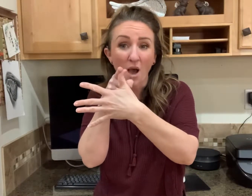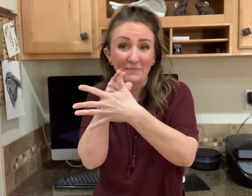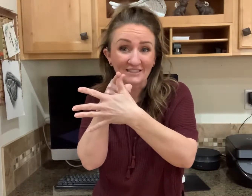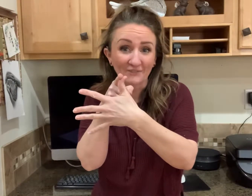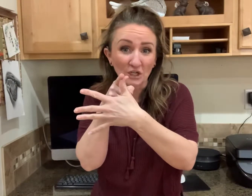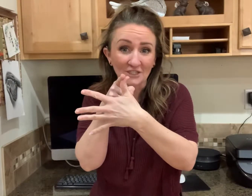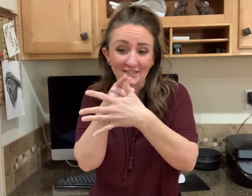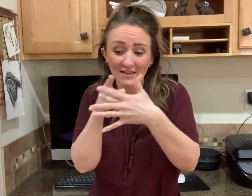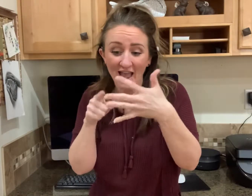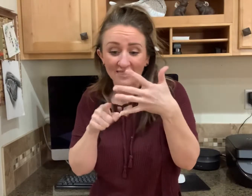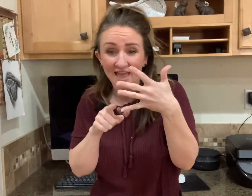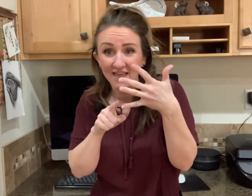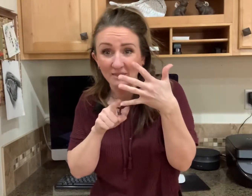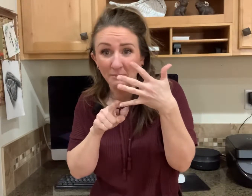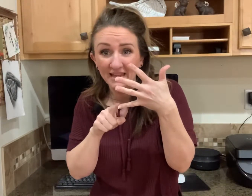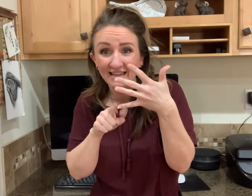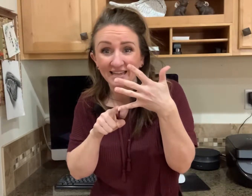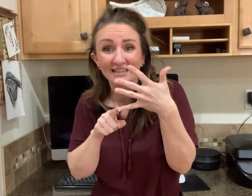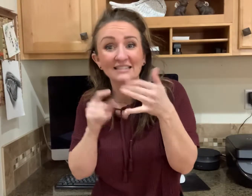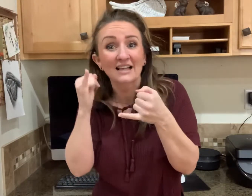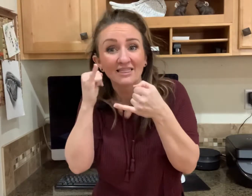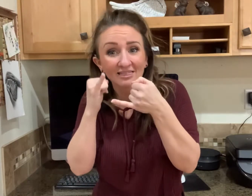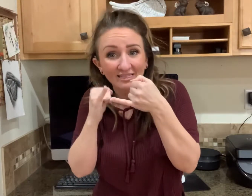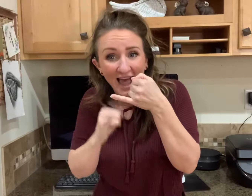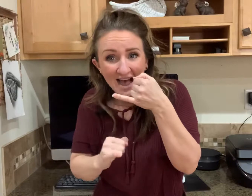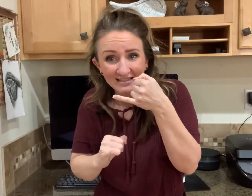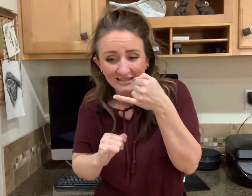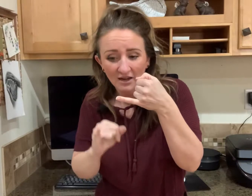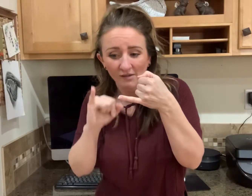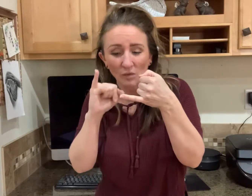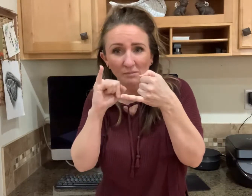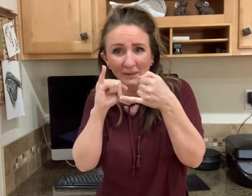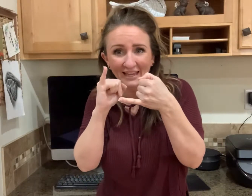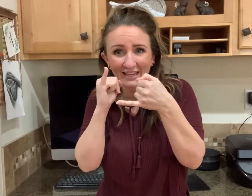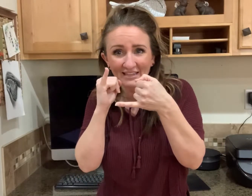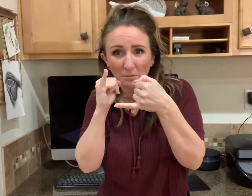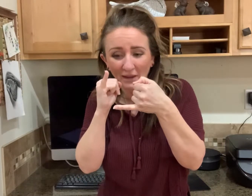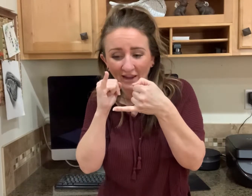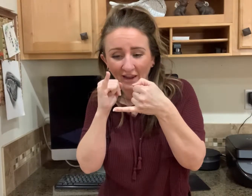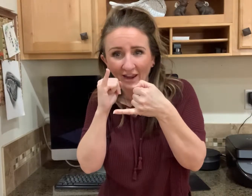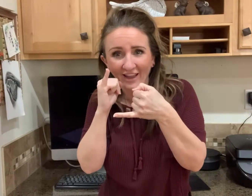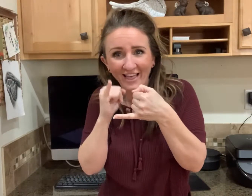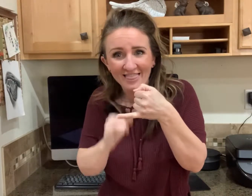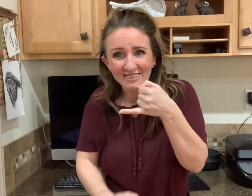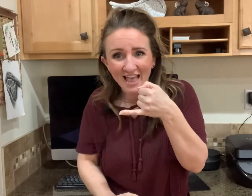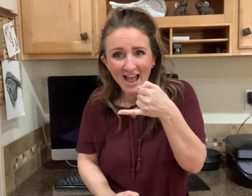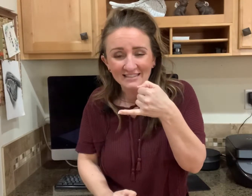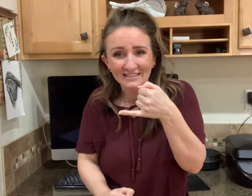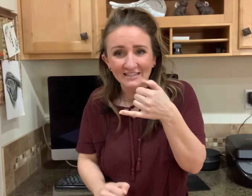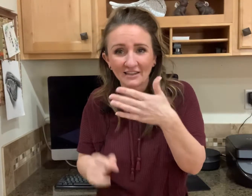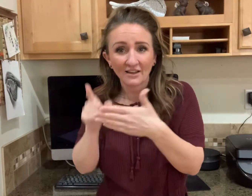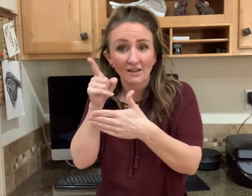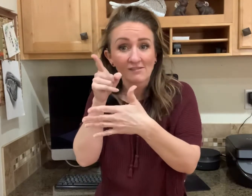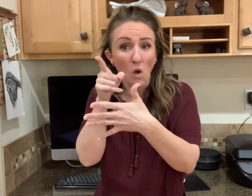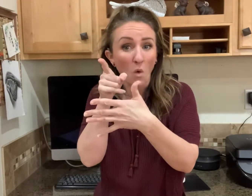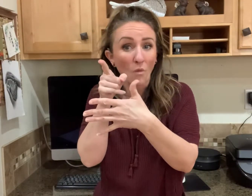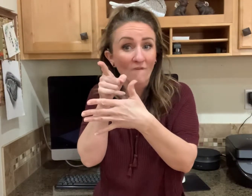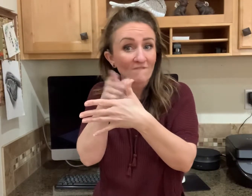is first, and then the pinky is last. So it's pinky to pinky, last. So